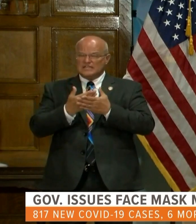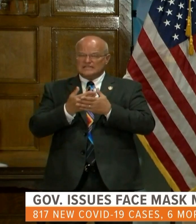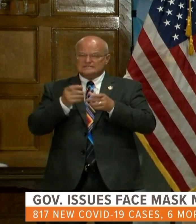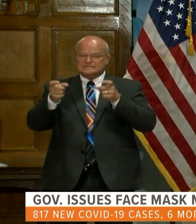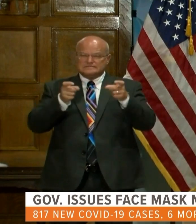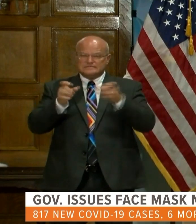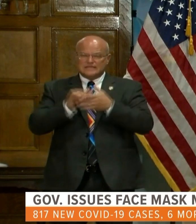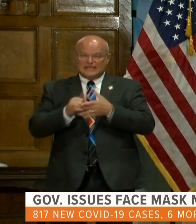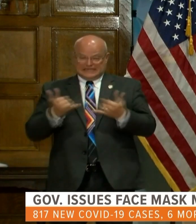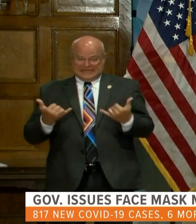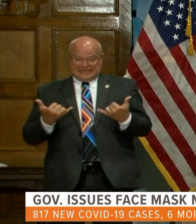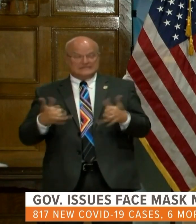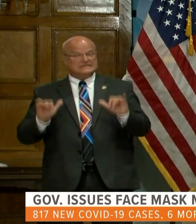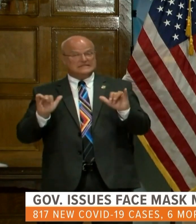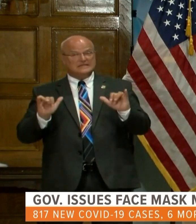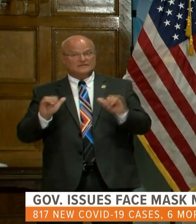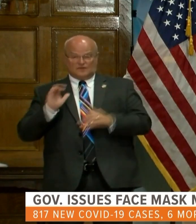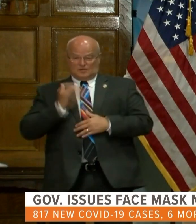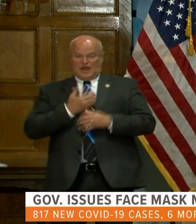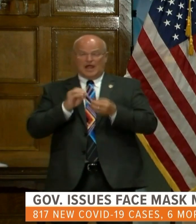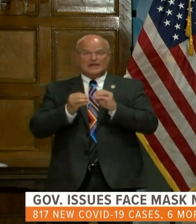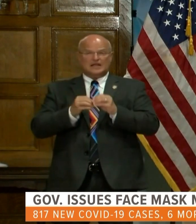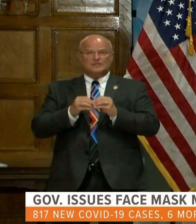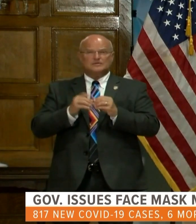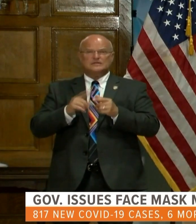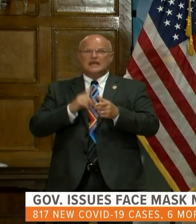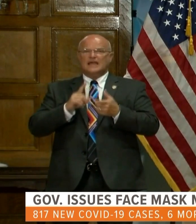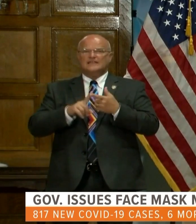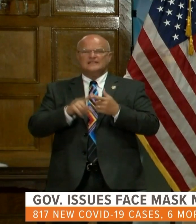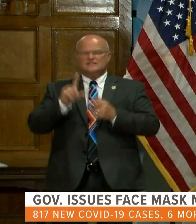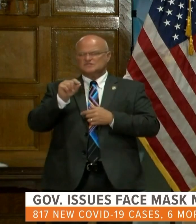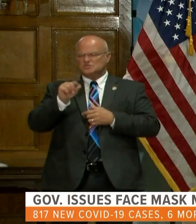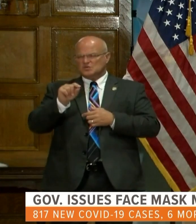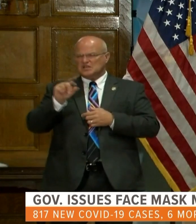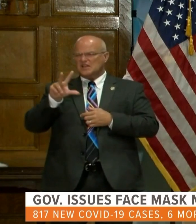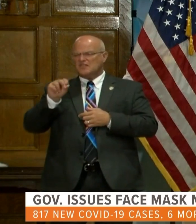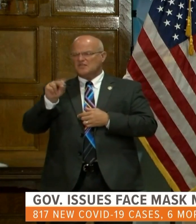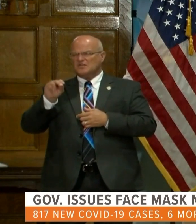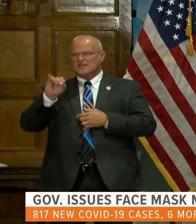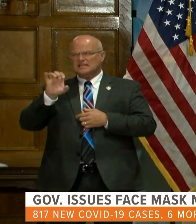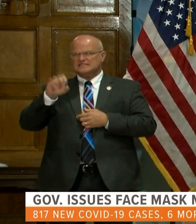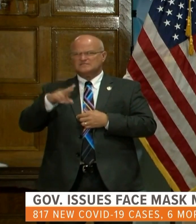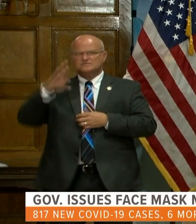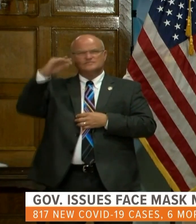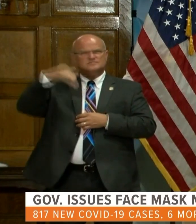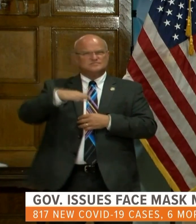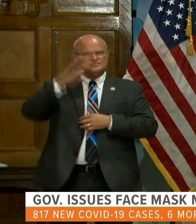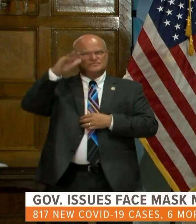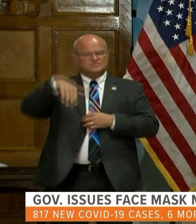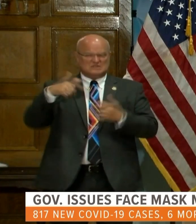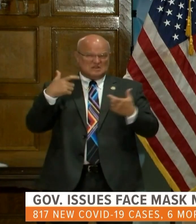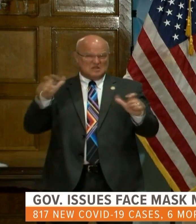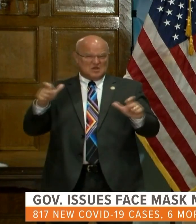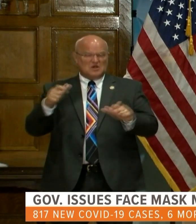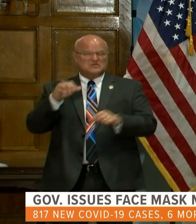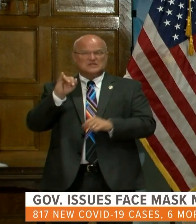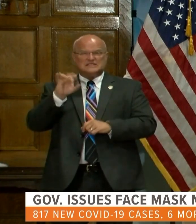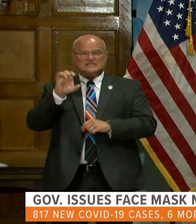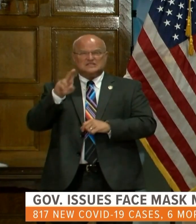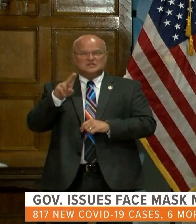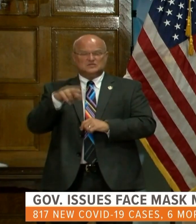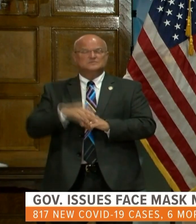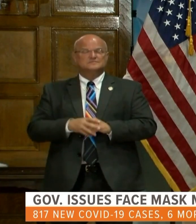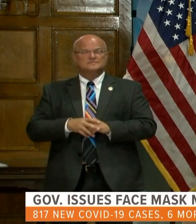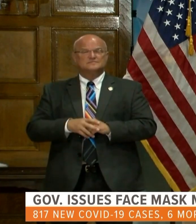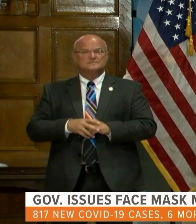doing that now. And you see just from our numbers, you have swings of 20 to 30 ICU patients in a given day in the larger ICUs.